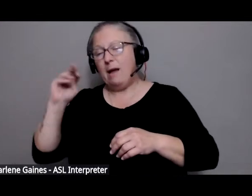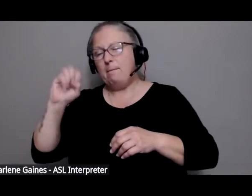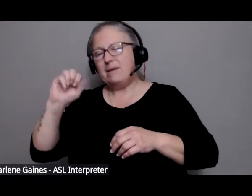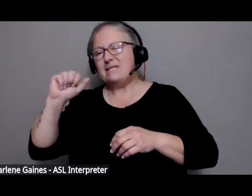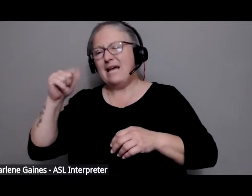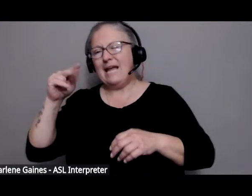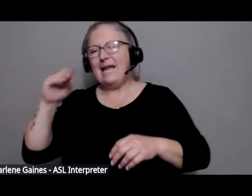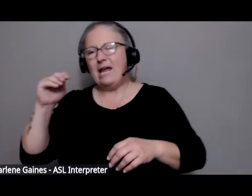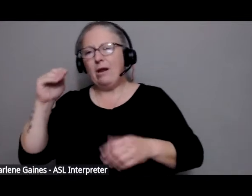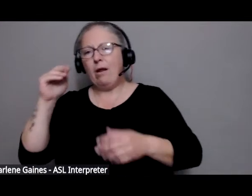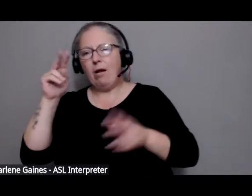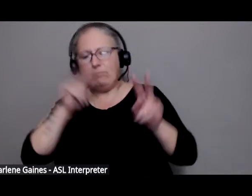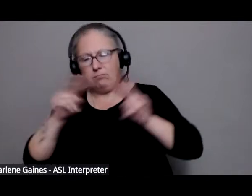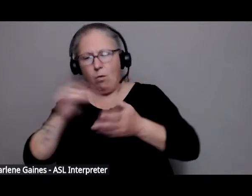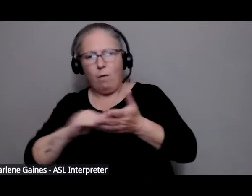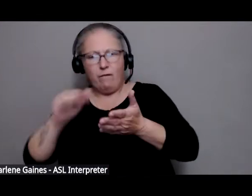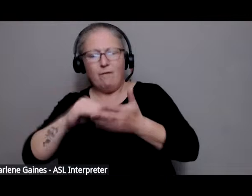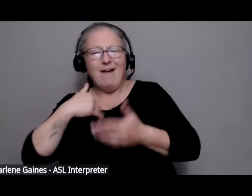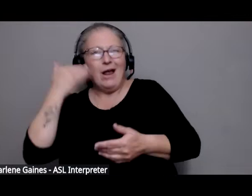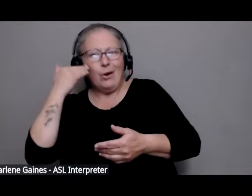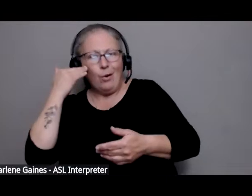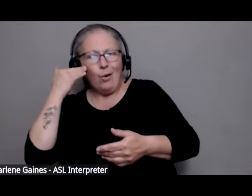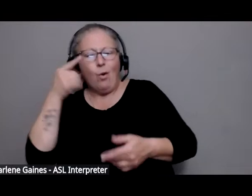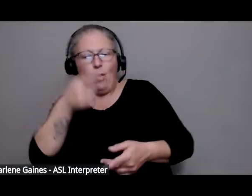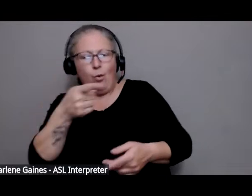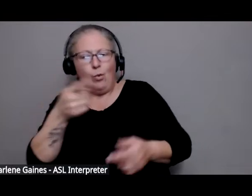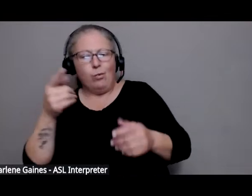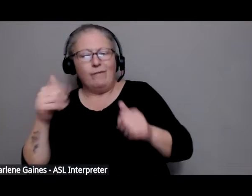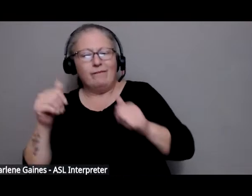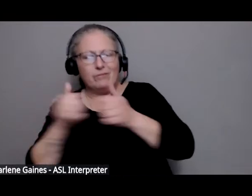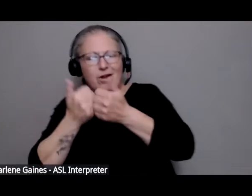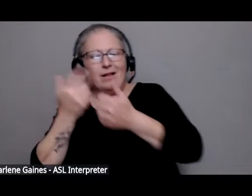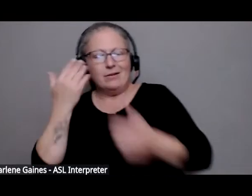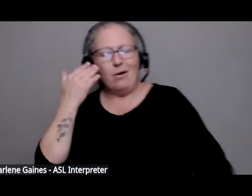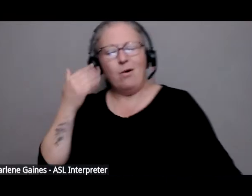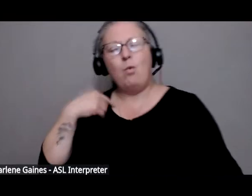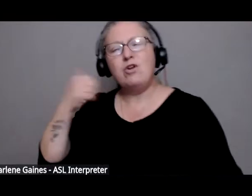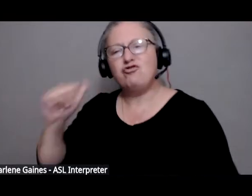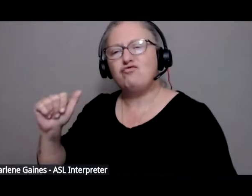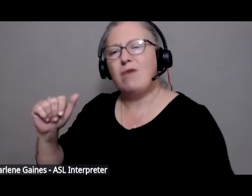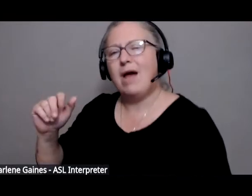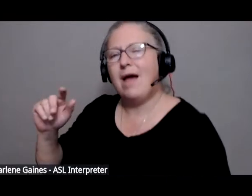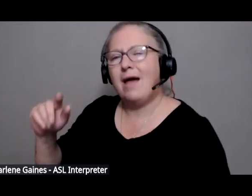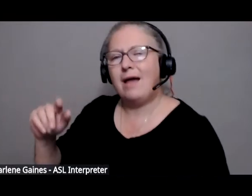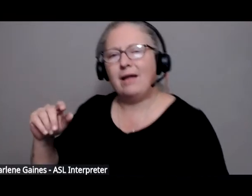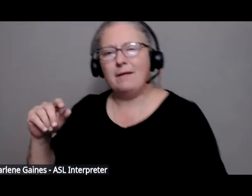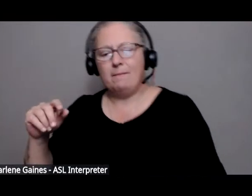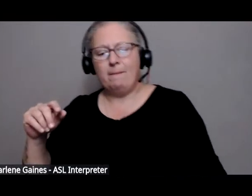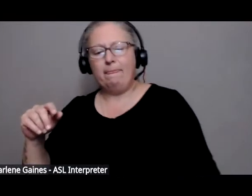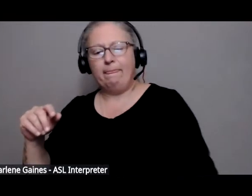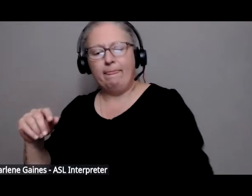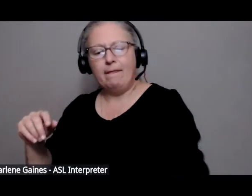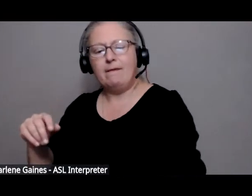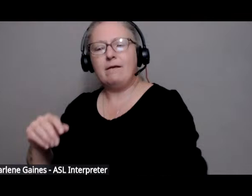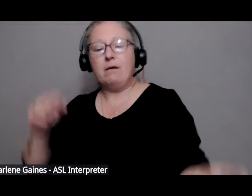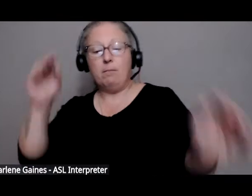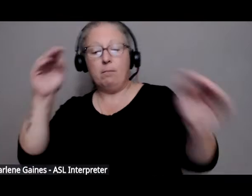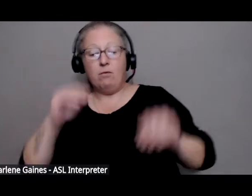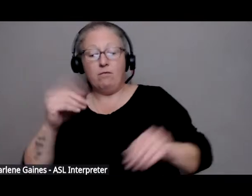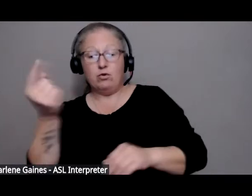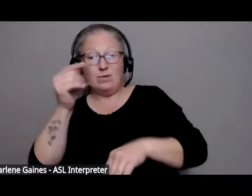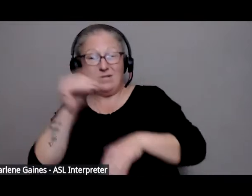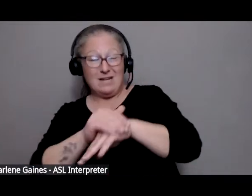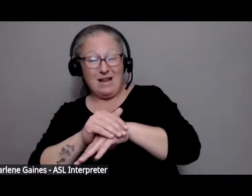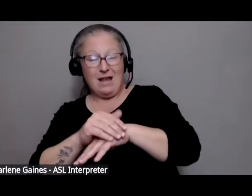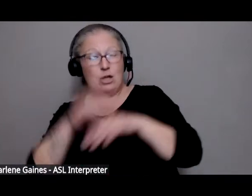this over and over because I know I know what you're up against. We could try to move it to a Tuesday night if And that I would can be try better. that. And